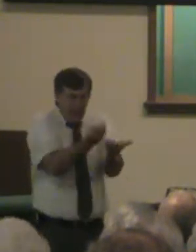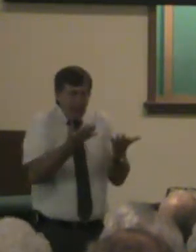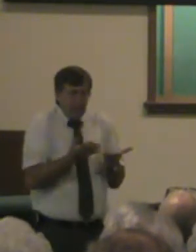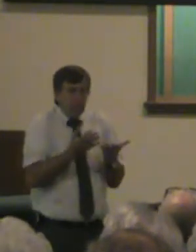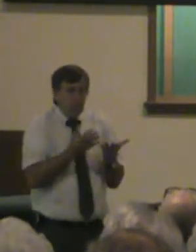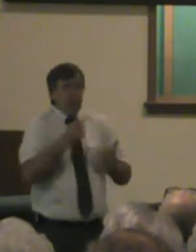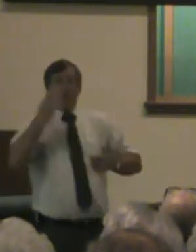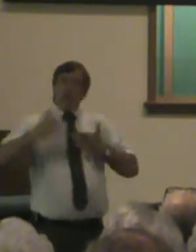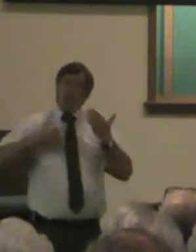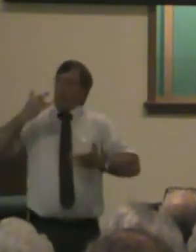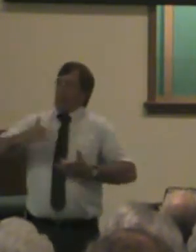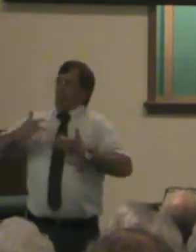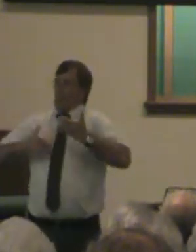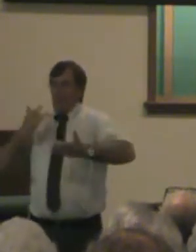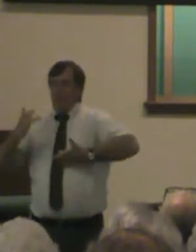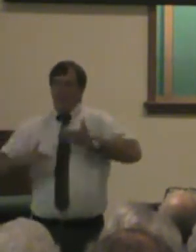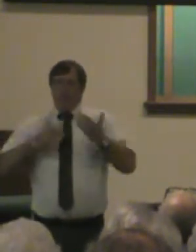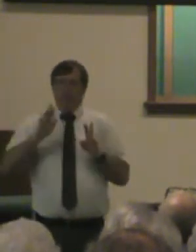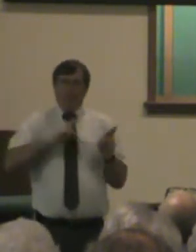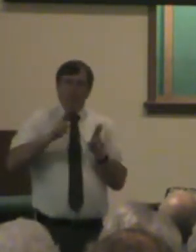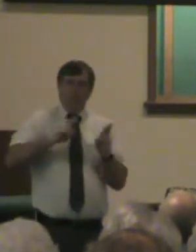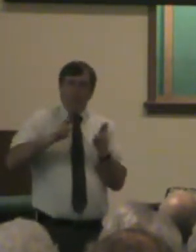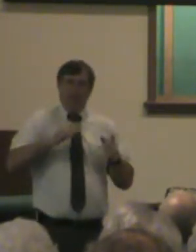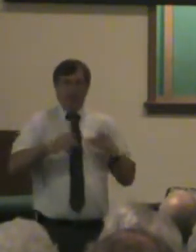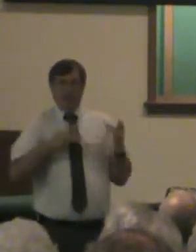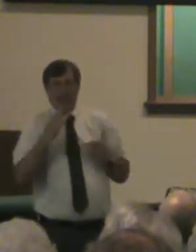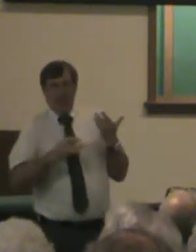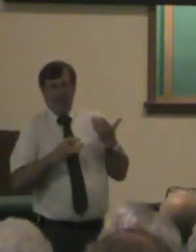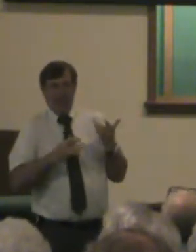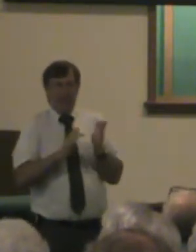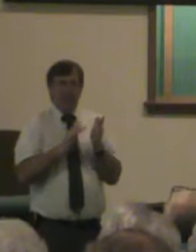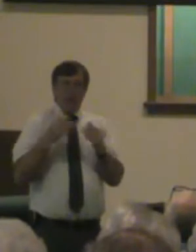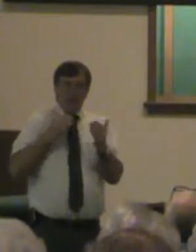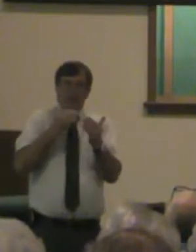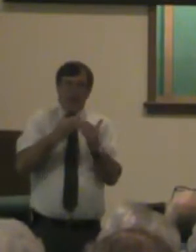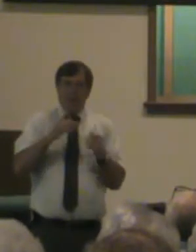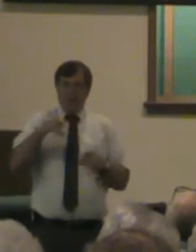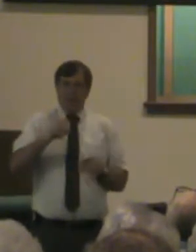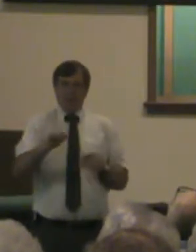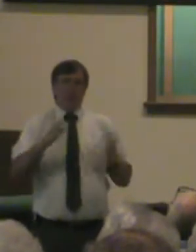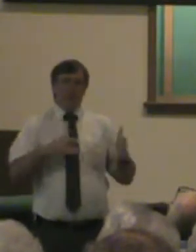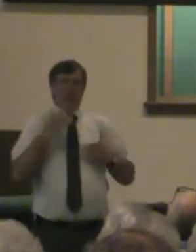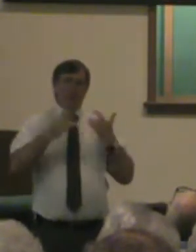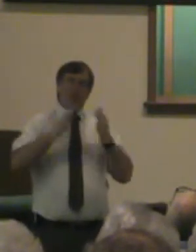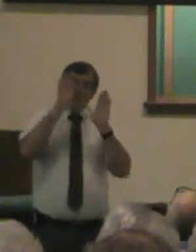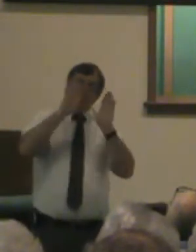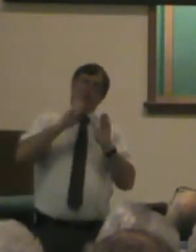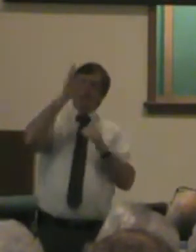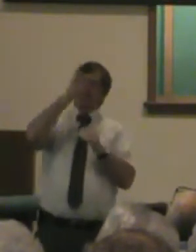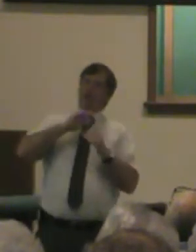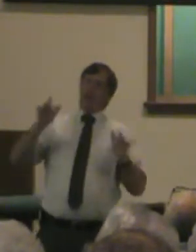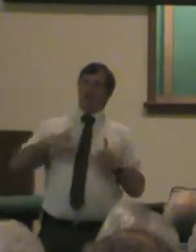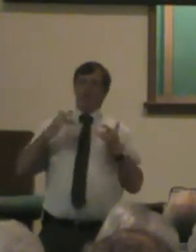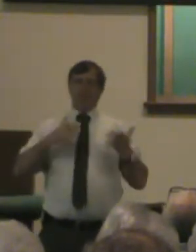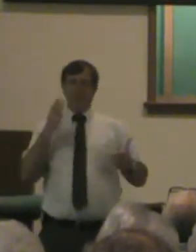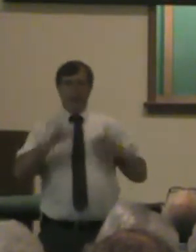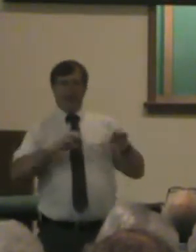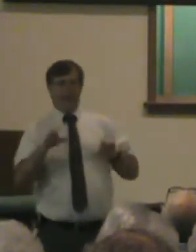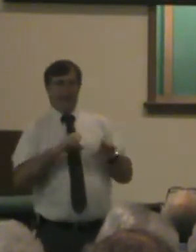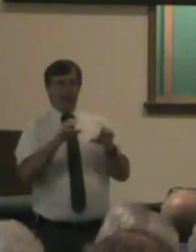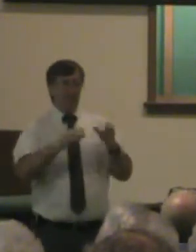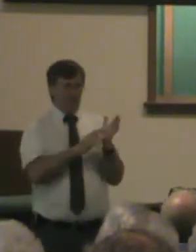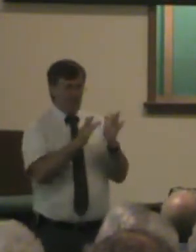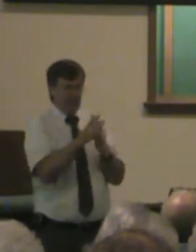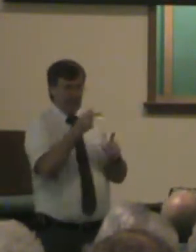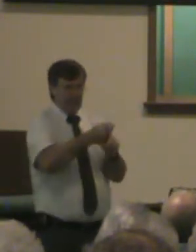was celebrating. It's a time to celebrate. They're excited. He's with us. They're declaring. He's the greatness of God. All the great things are happening, but